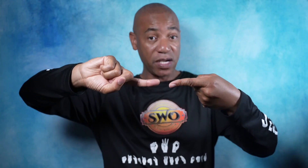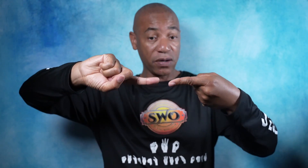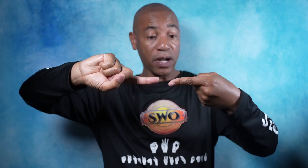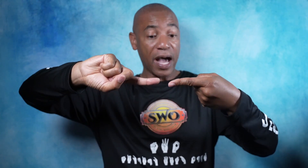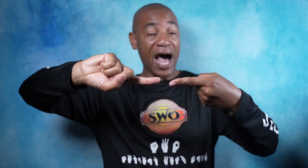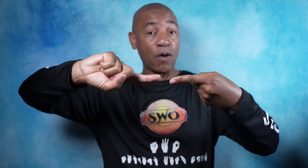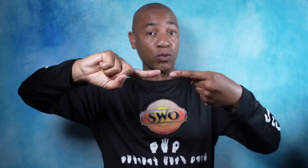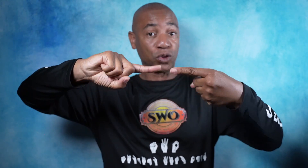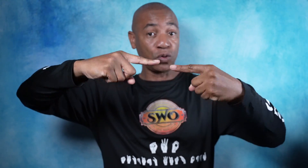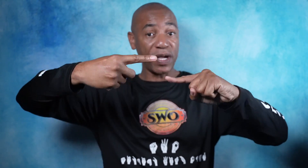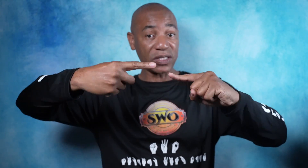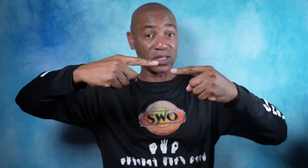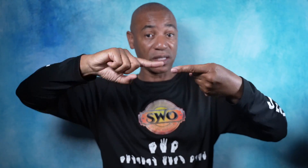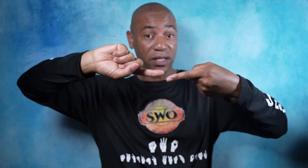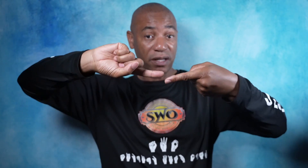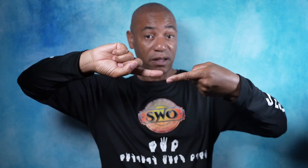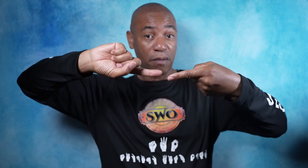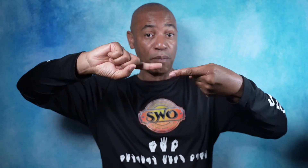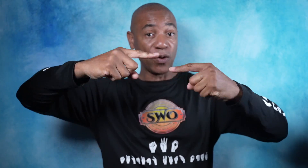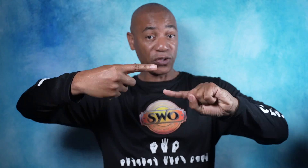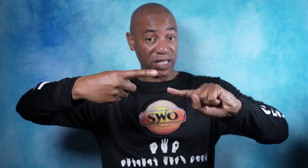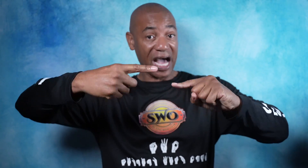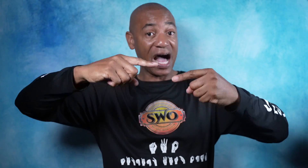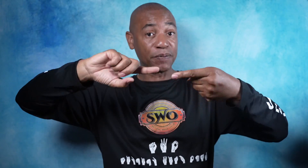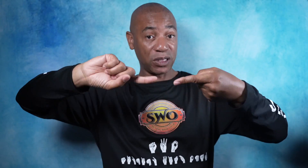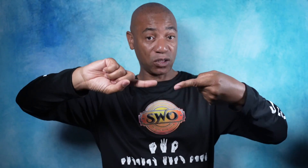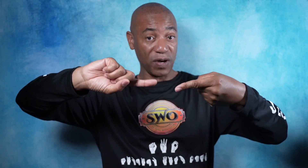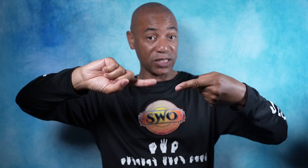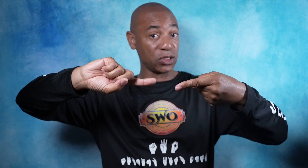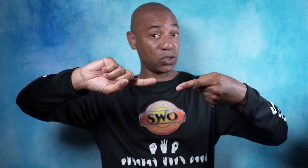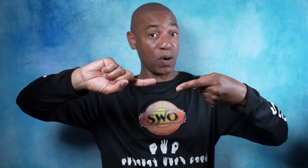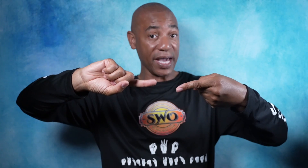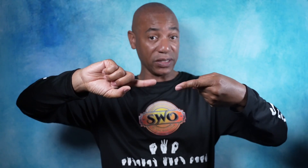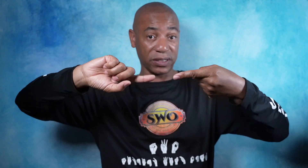here, I will twist both in the opposite directions twice.